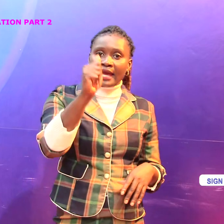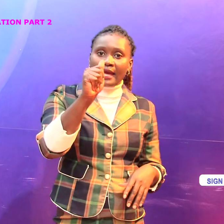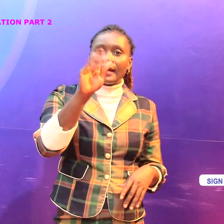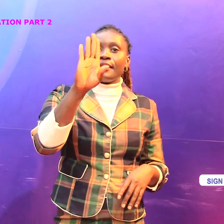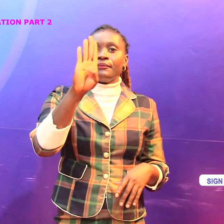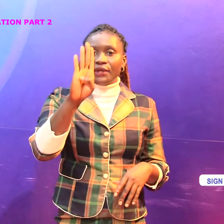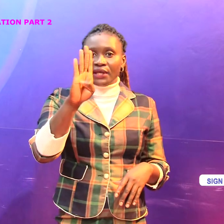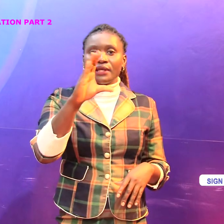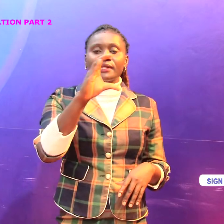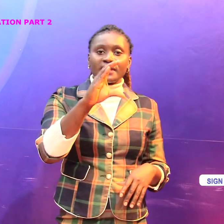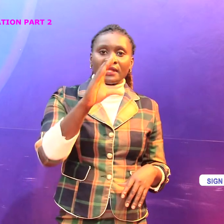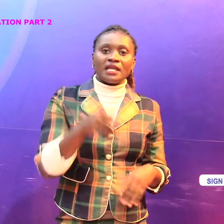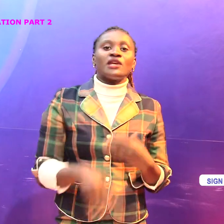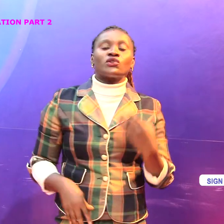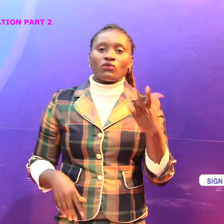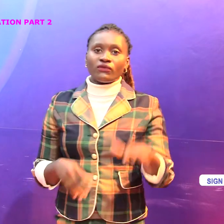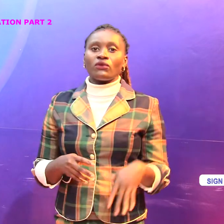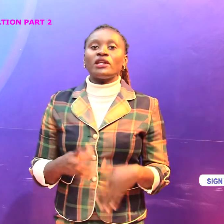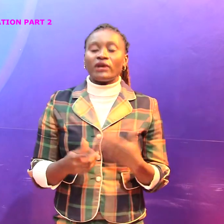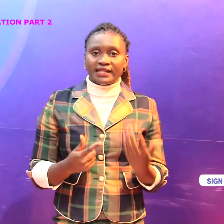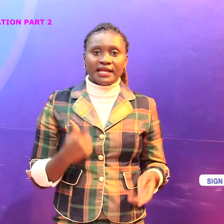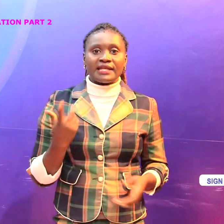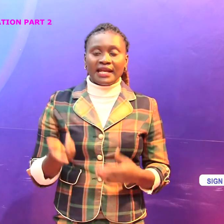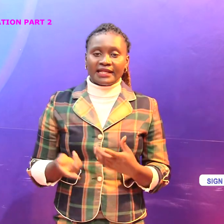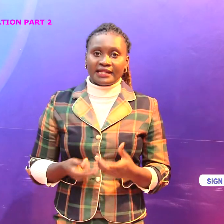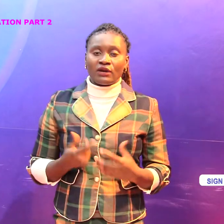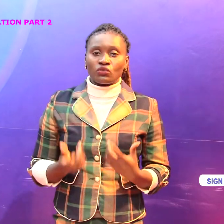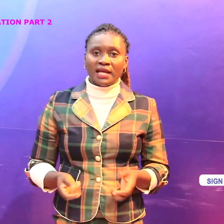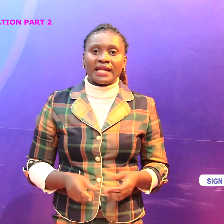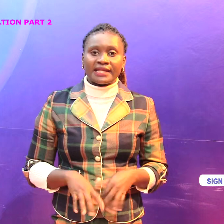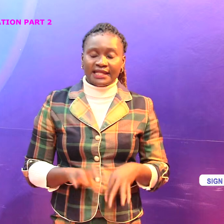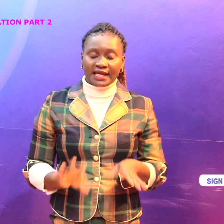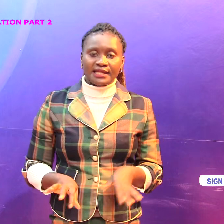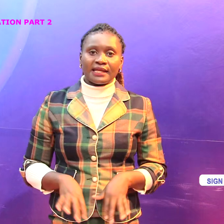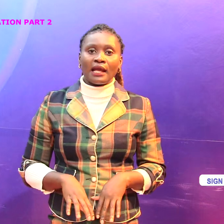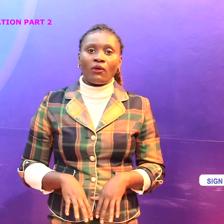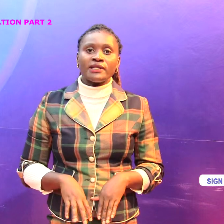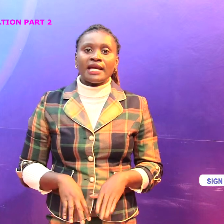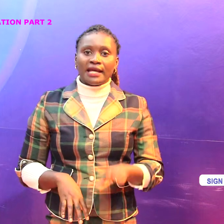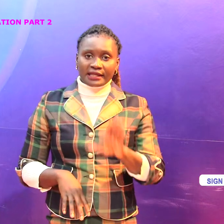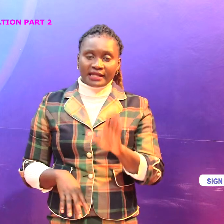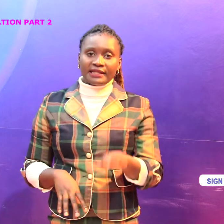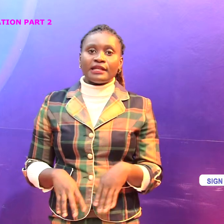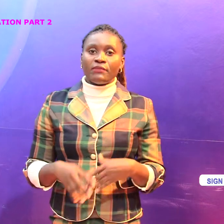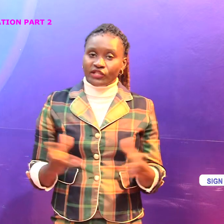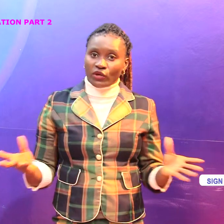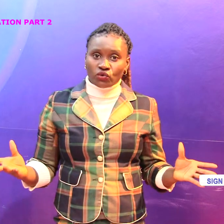A, B, C, D. So when you understand the letters, how to make letters in Kenya Sign Language, that is the best way to